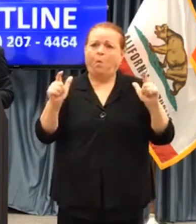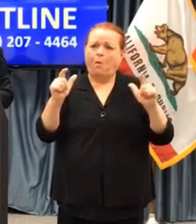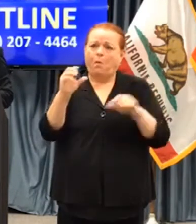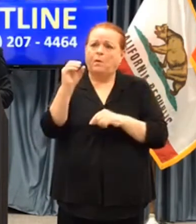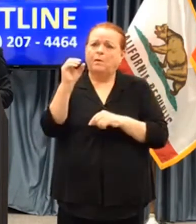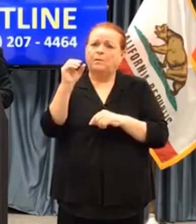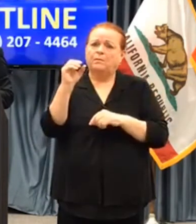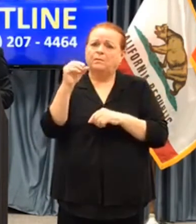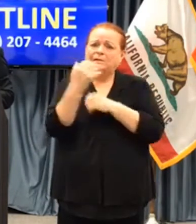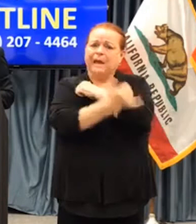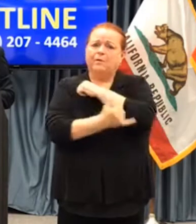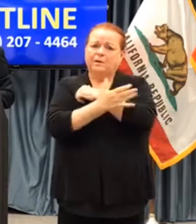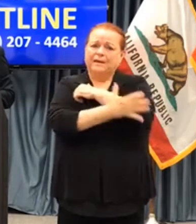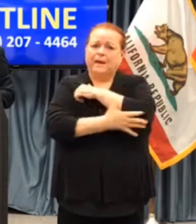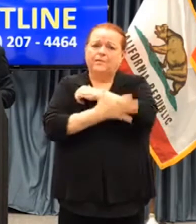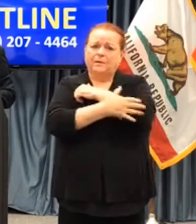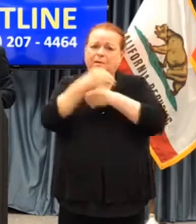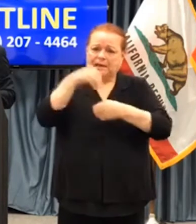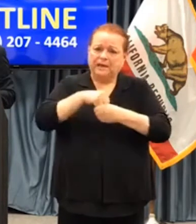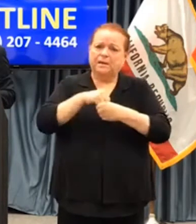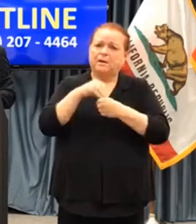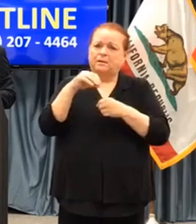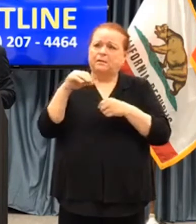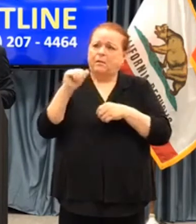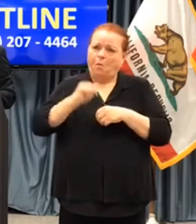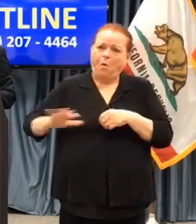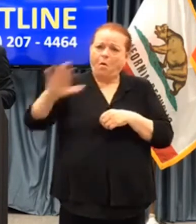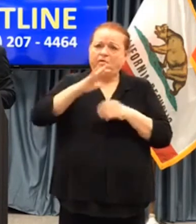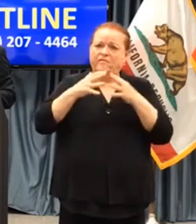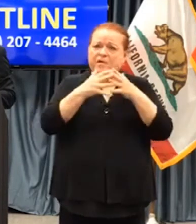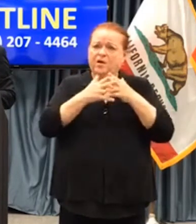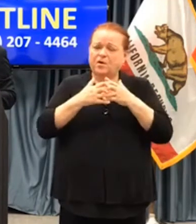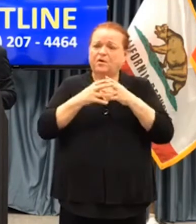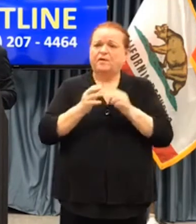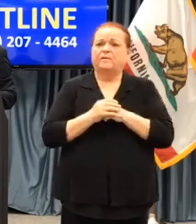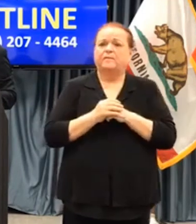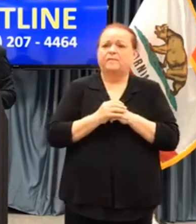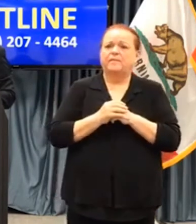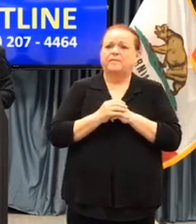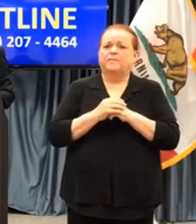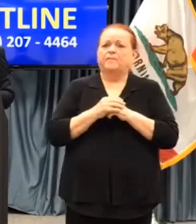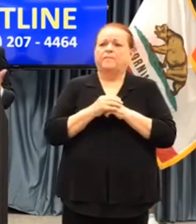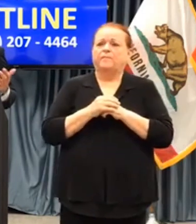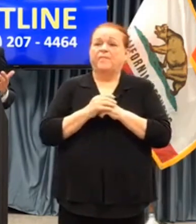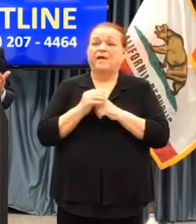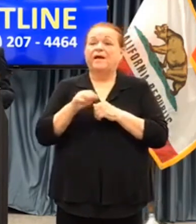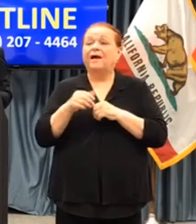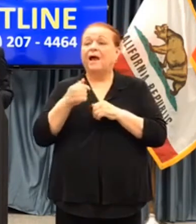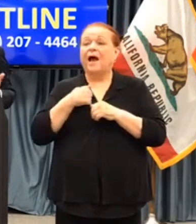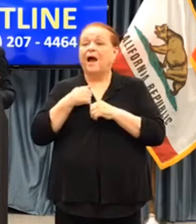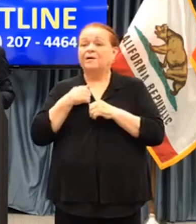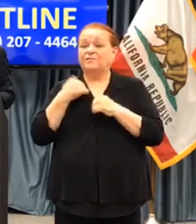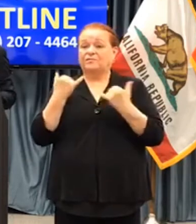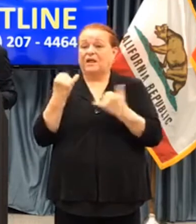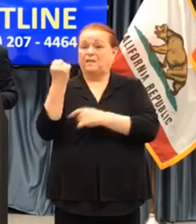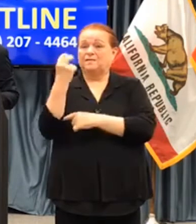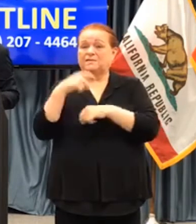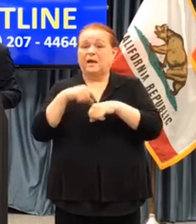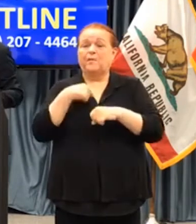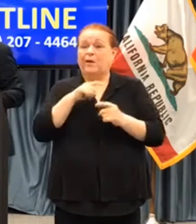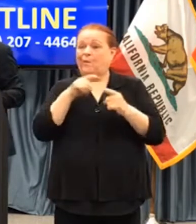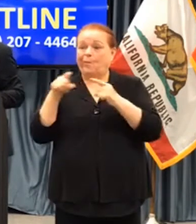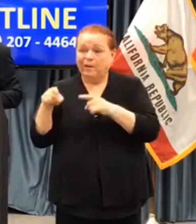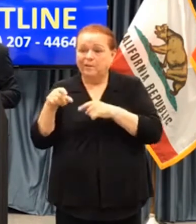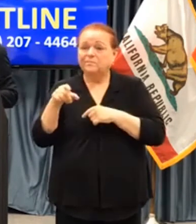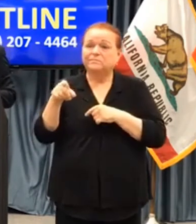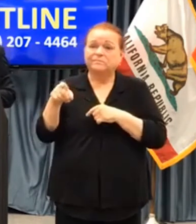get something to eat at lunch, there's a closed business next door, and the shop owner is there, and he employs 8 people at one shop and 7 people at